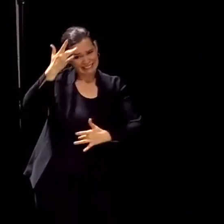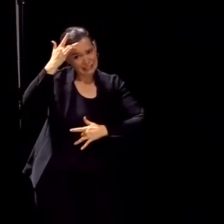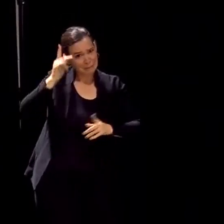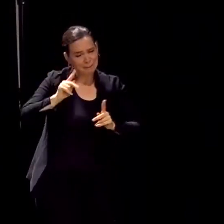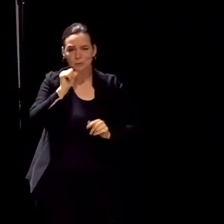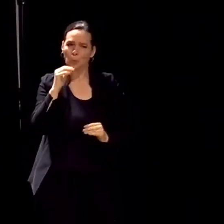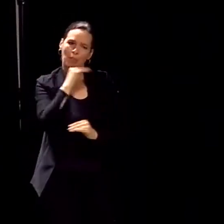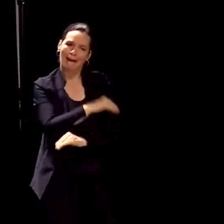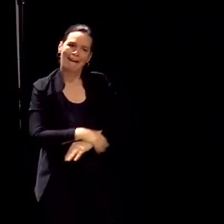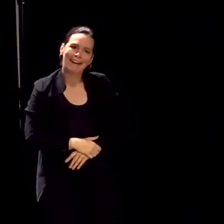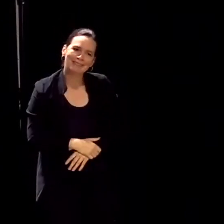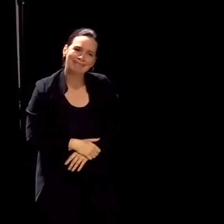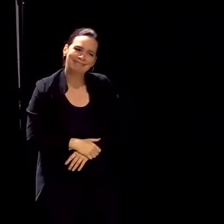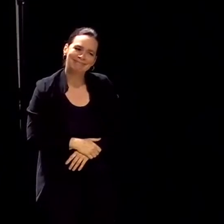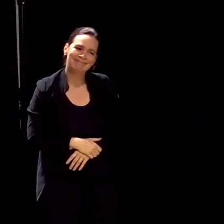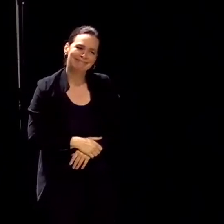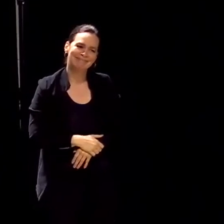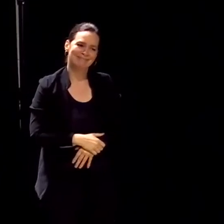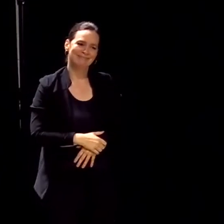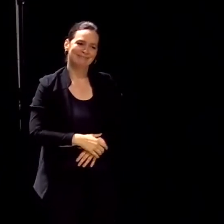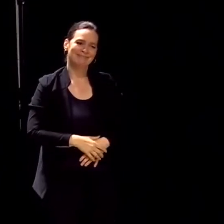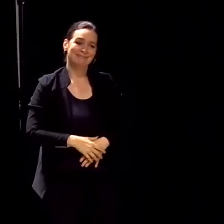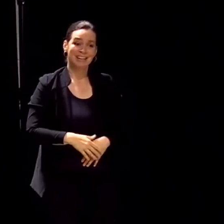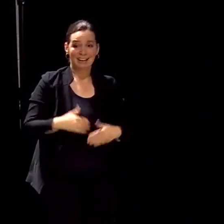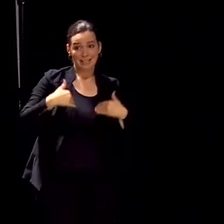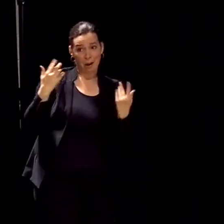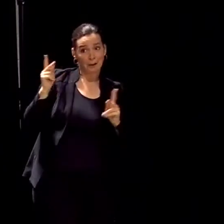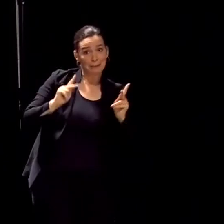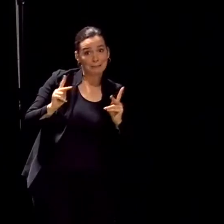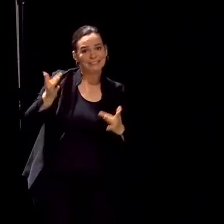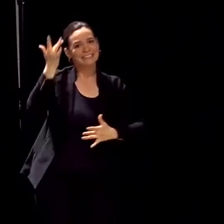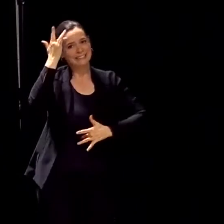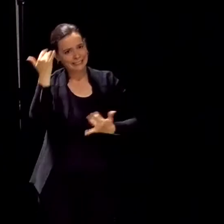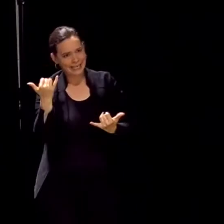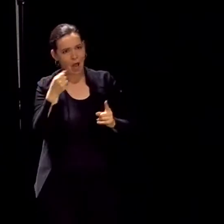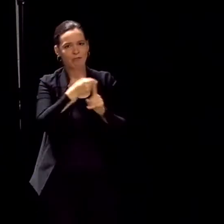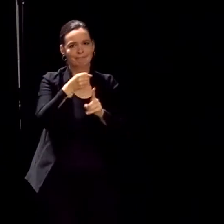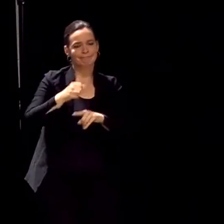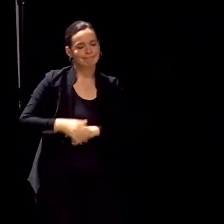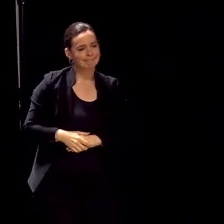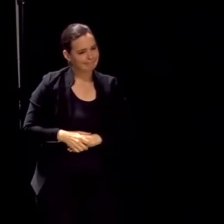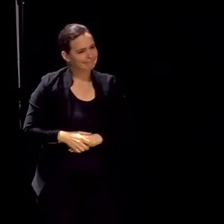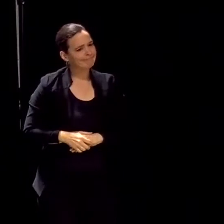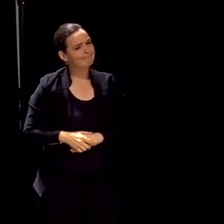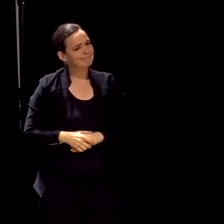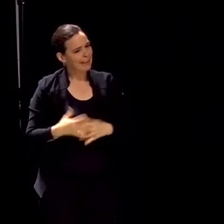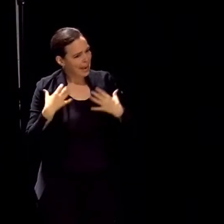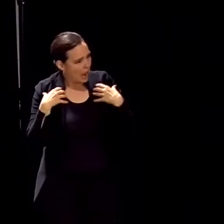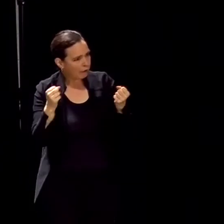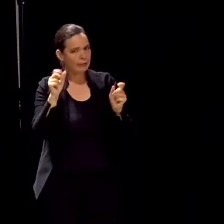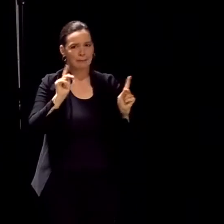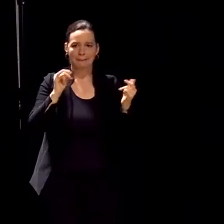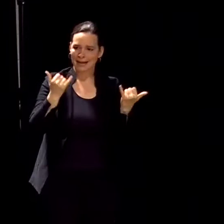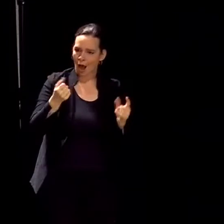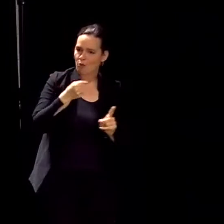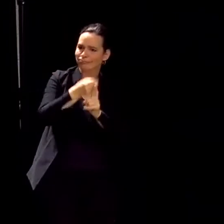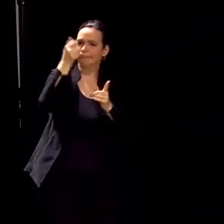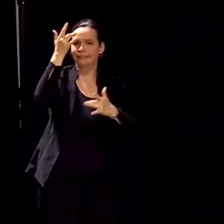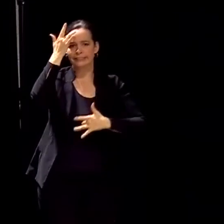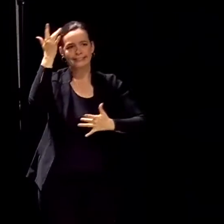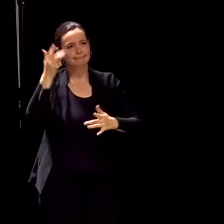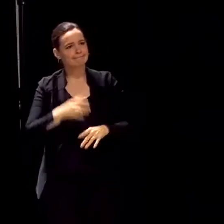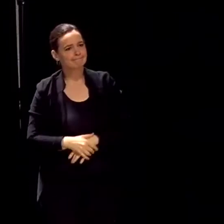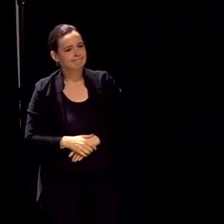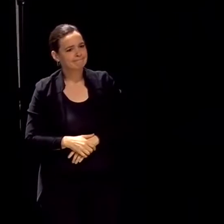Now, because of the spread, and it's everywhere, the wrong people are getting sick again, and that leads to death.